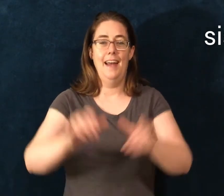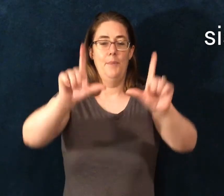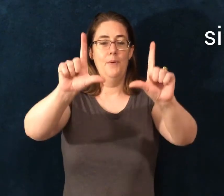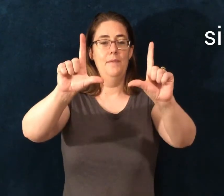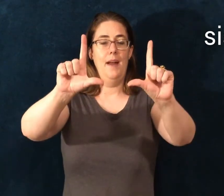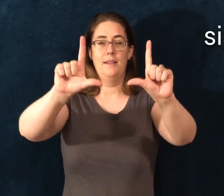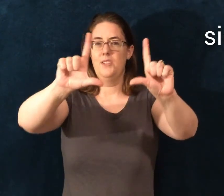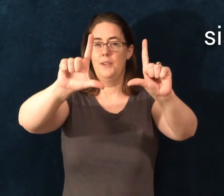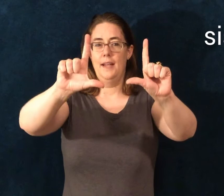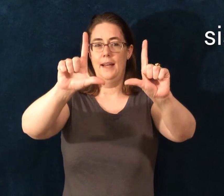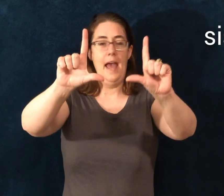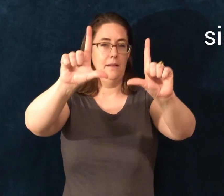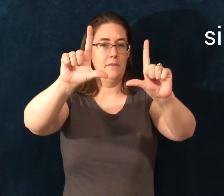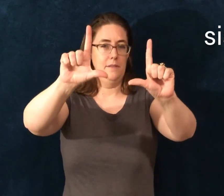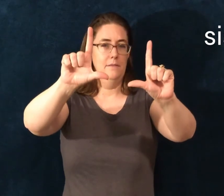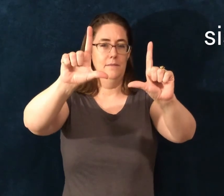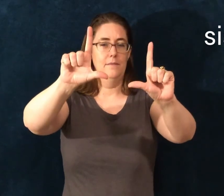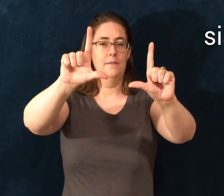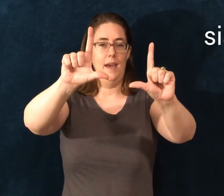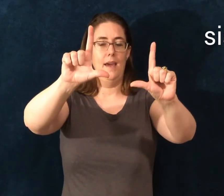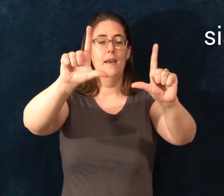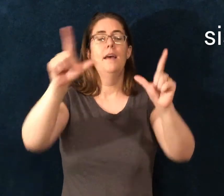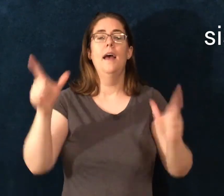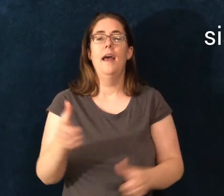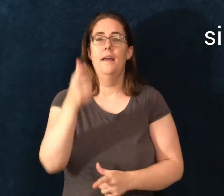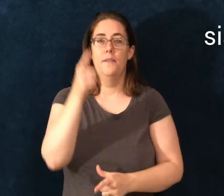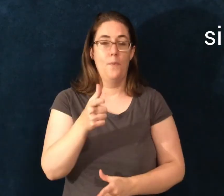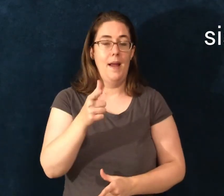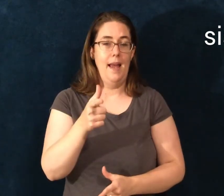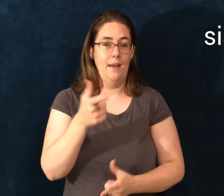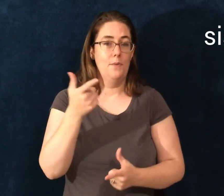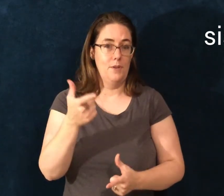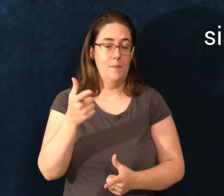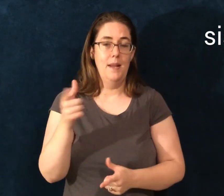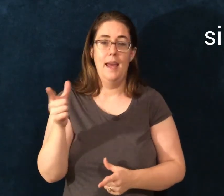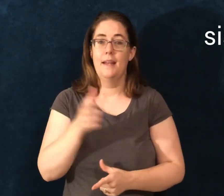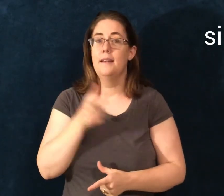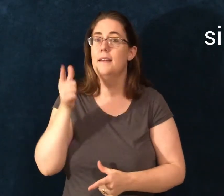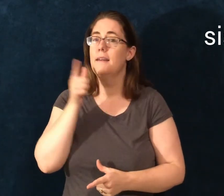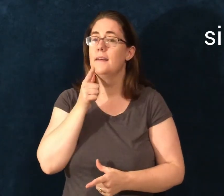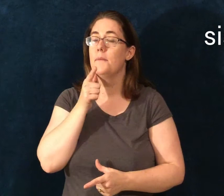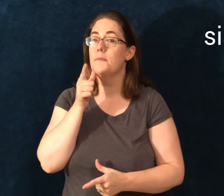both of your hands look like L's. Okay? The right hand or dominant hand comes from the